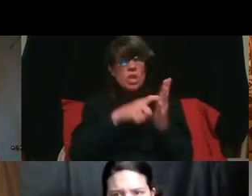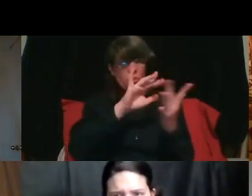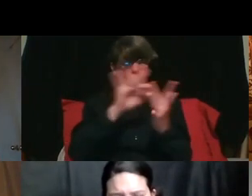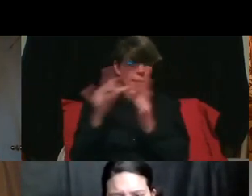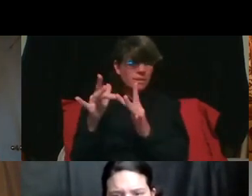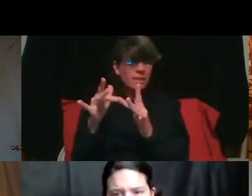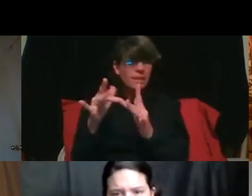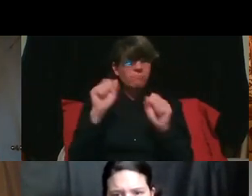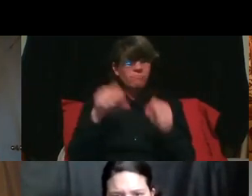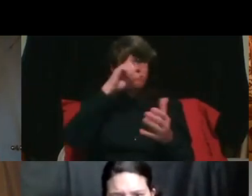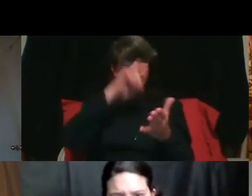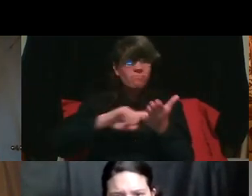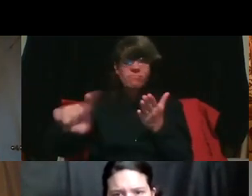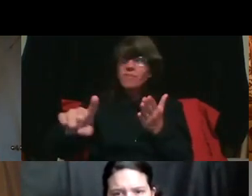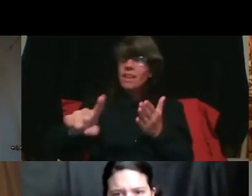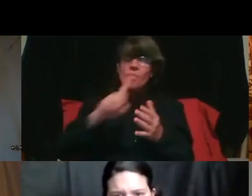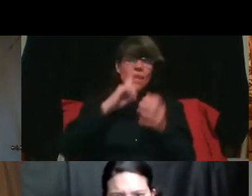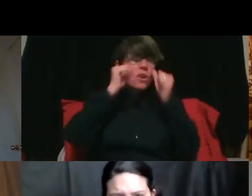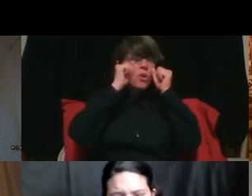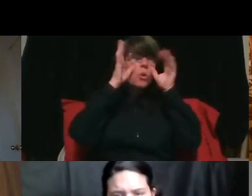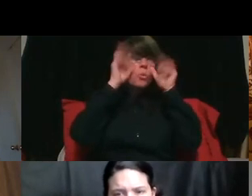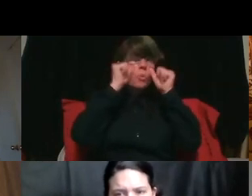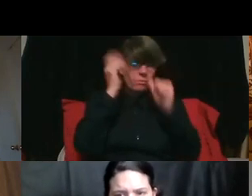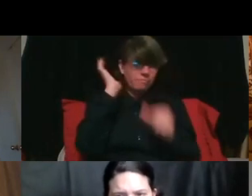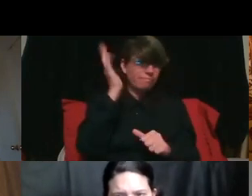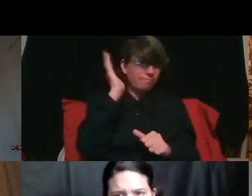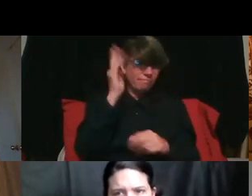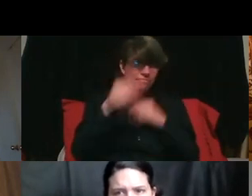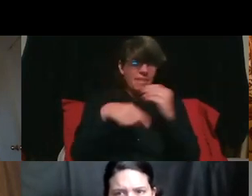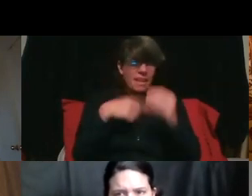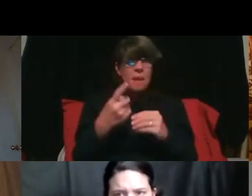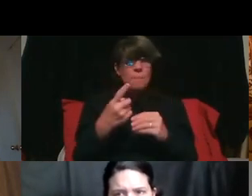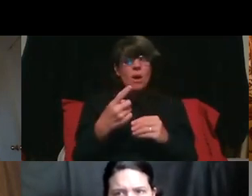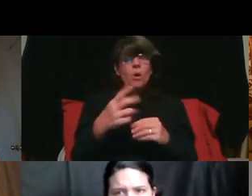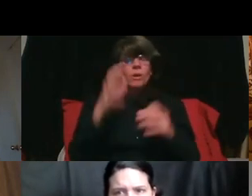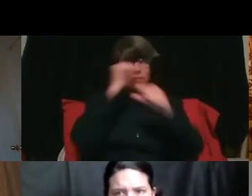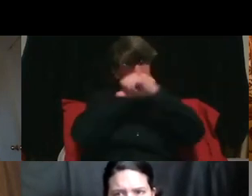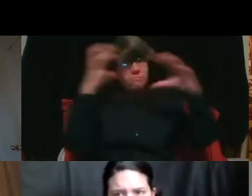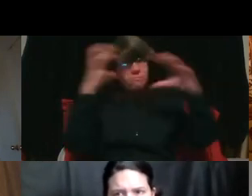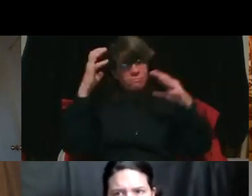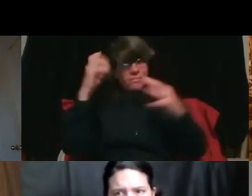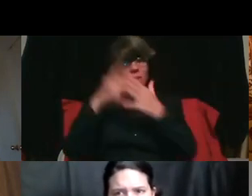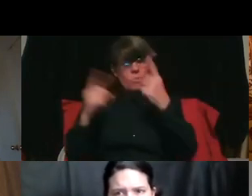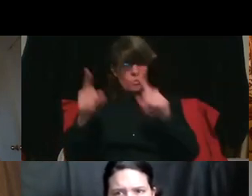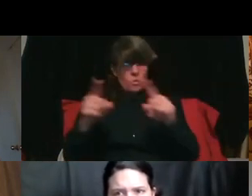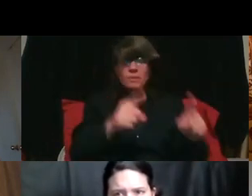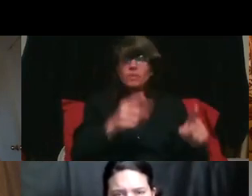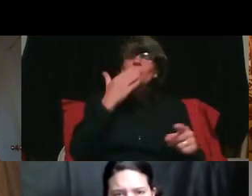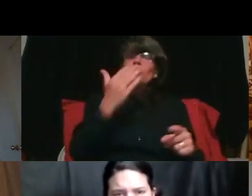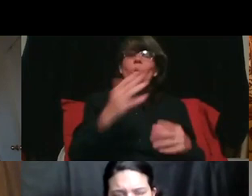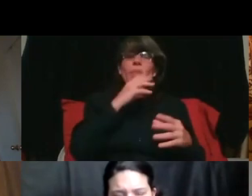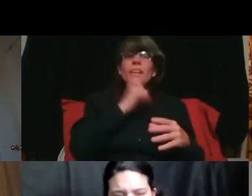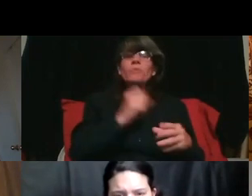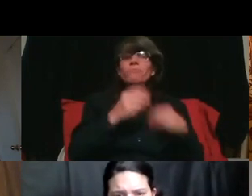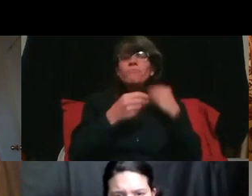incredible presentation about the butterfly vision, butterfly medicine. Thank you, Alda Kathy, for being